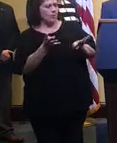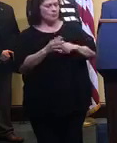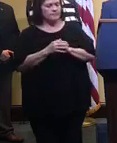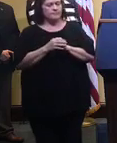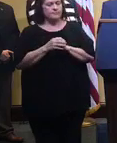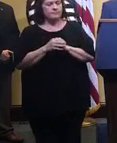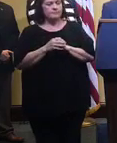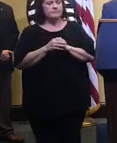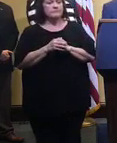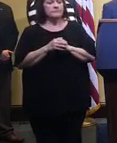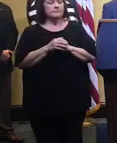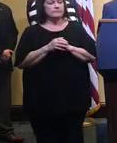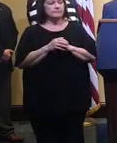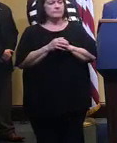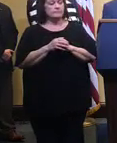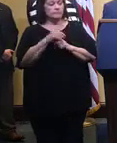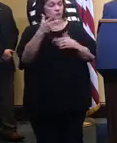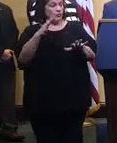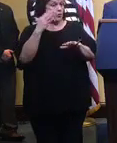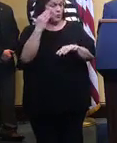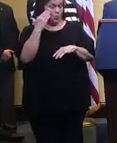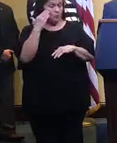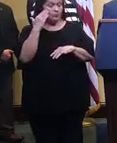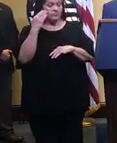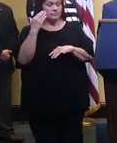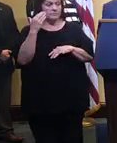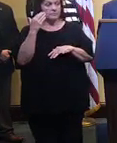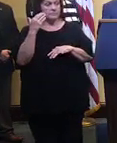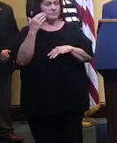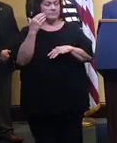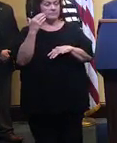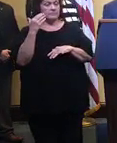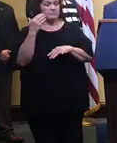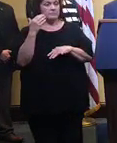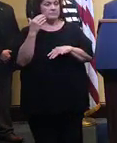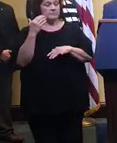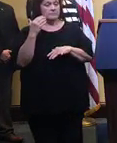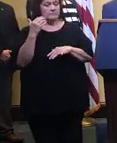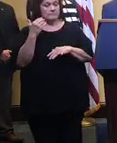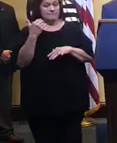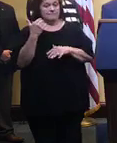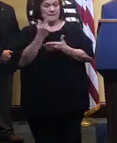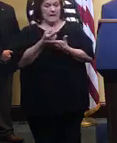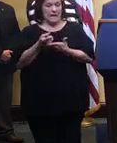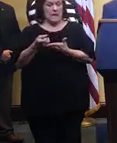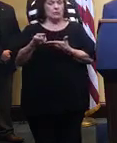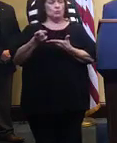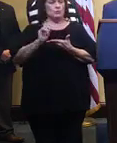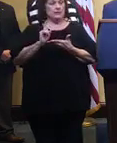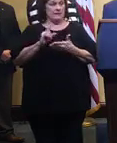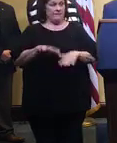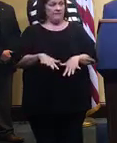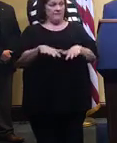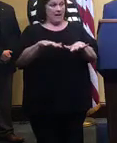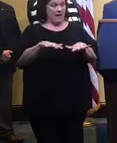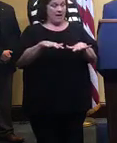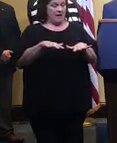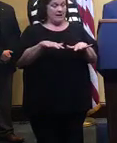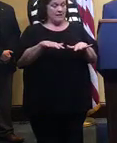As some of you know, we had a flood event about a week or so ago in